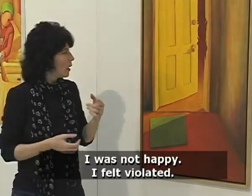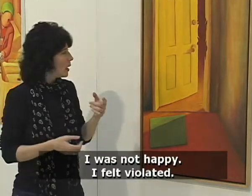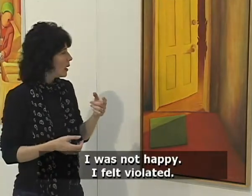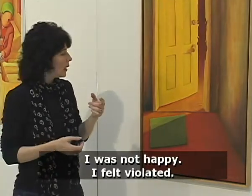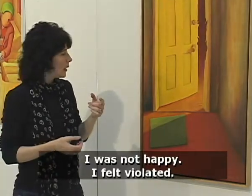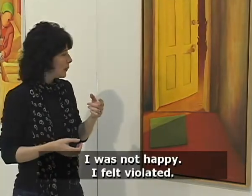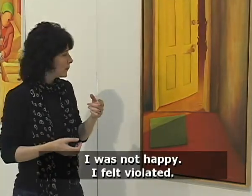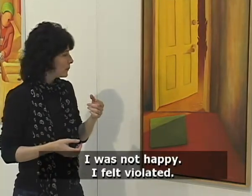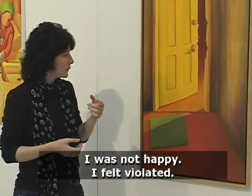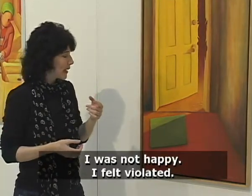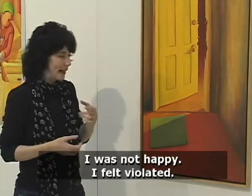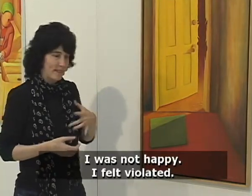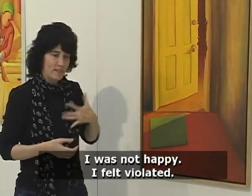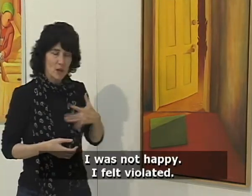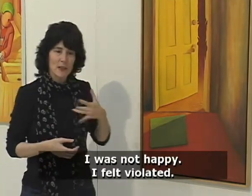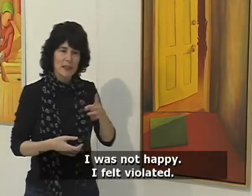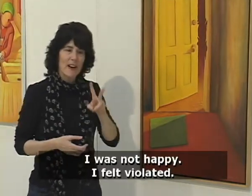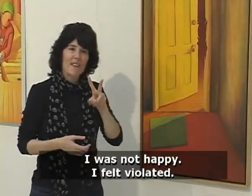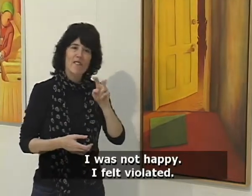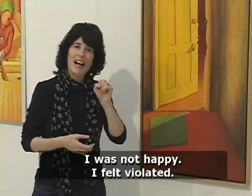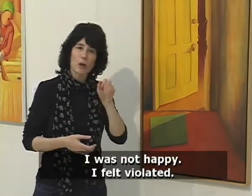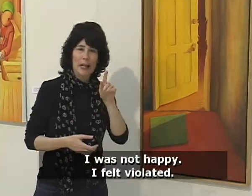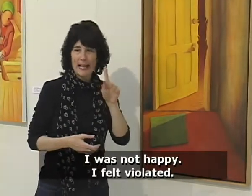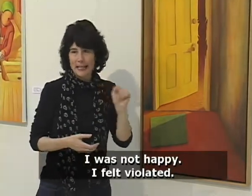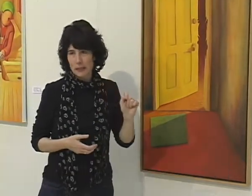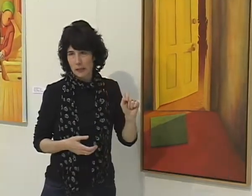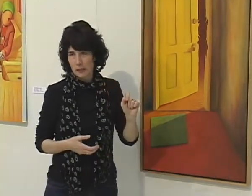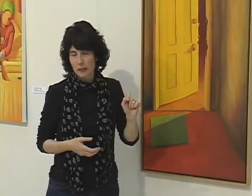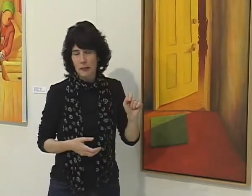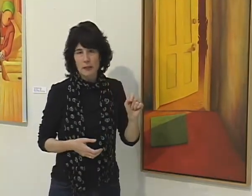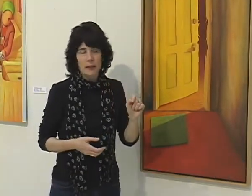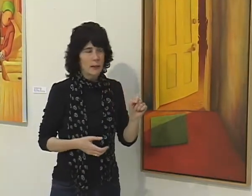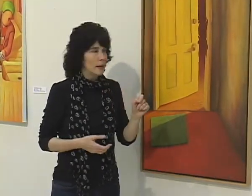happy. I felt violated.